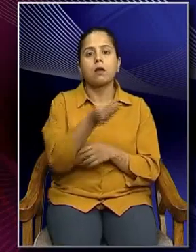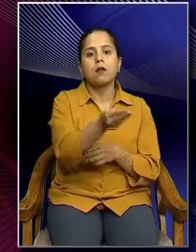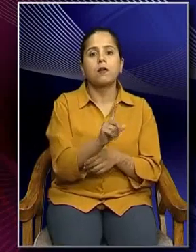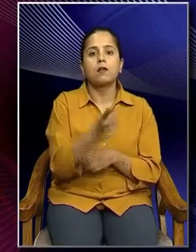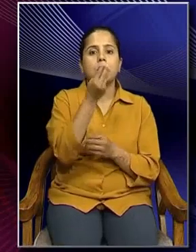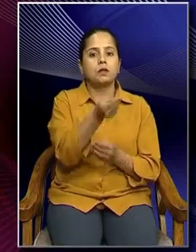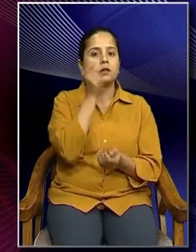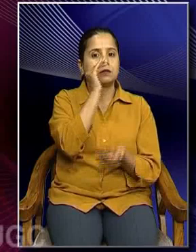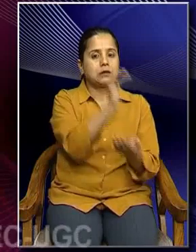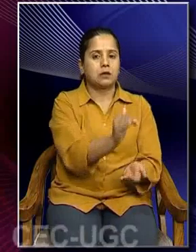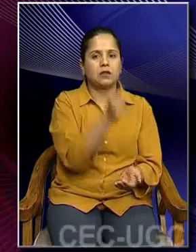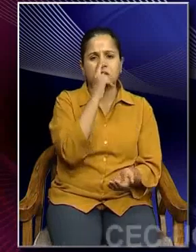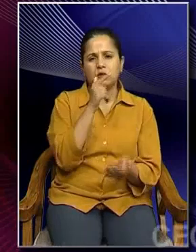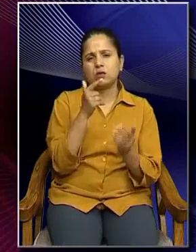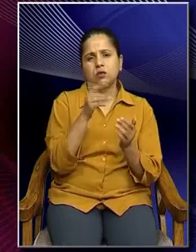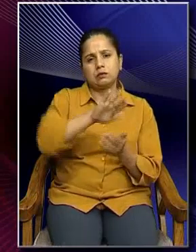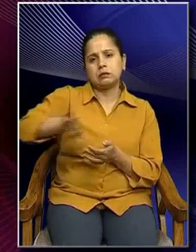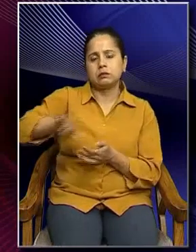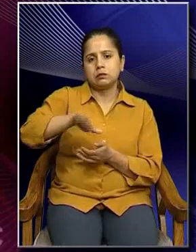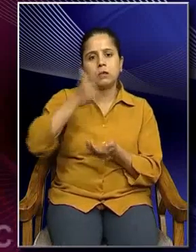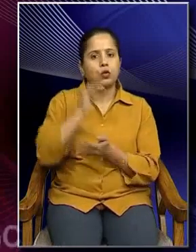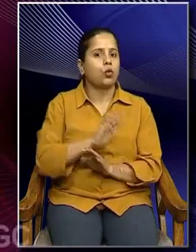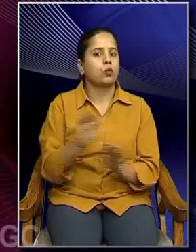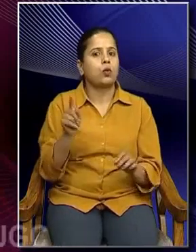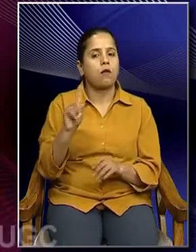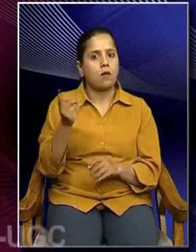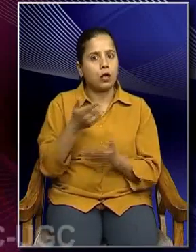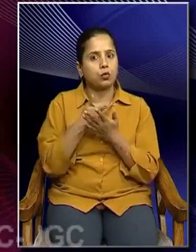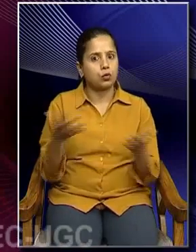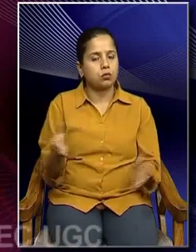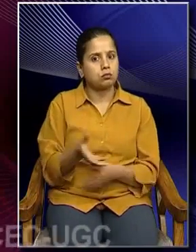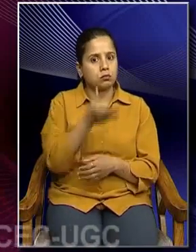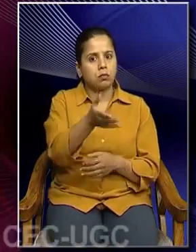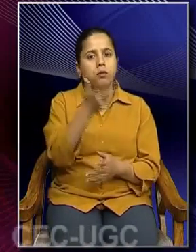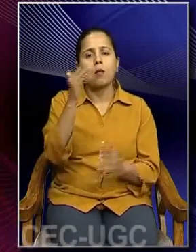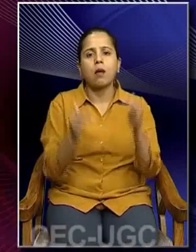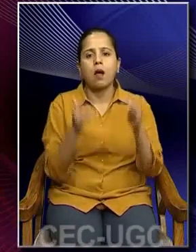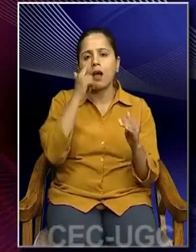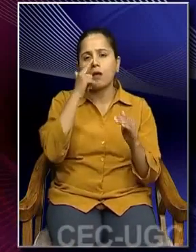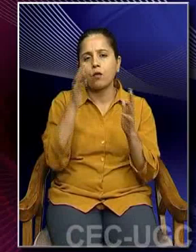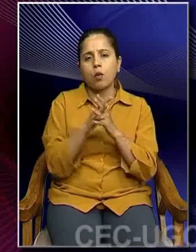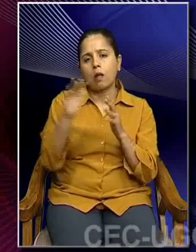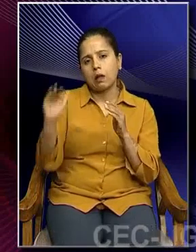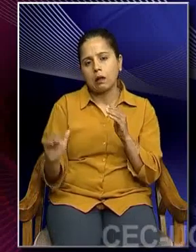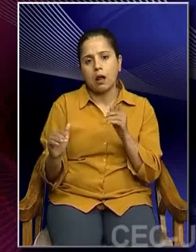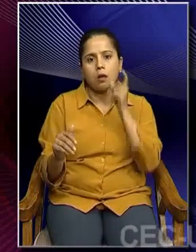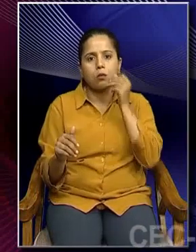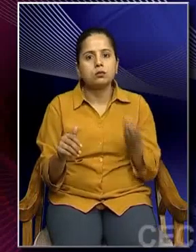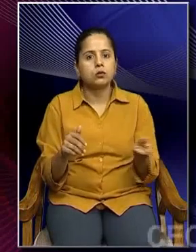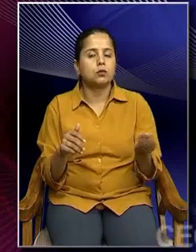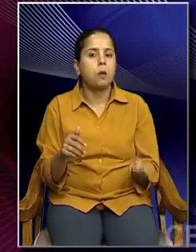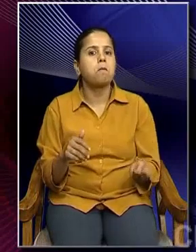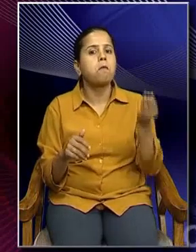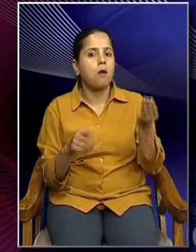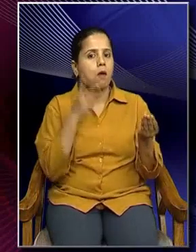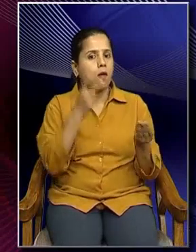preferences to son to investing the resources disproportionately across children of different gender or